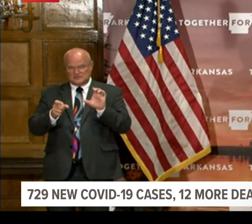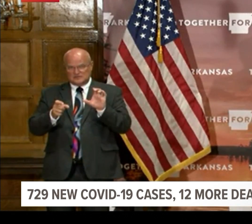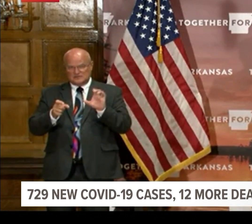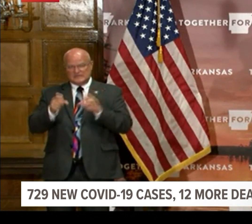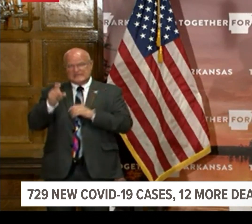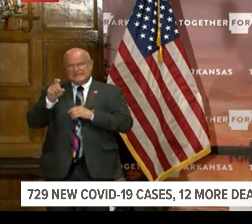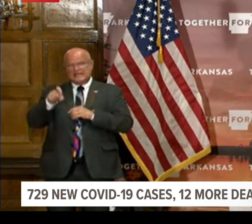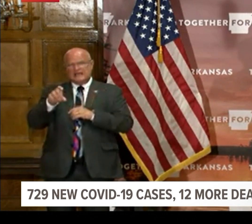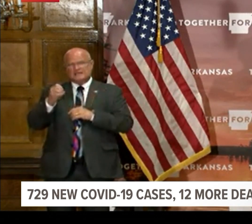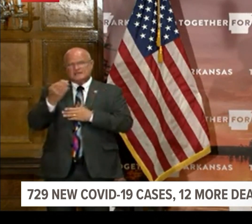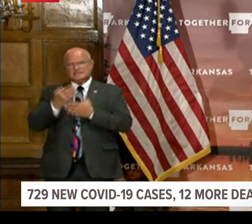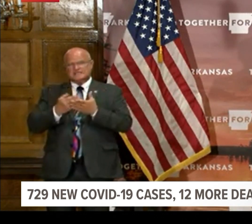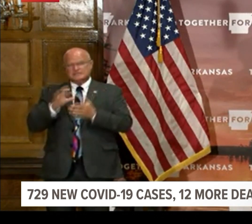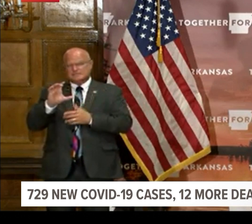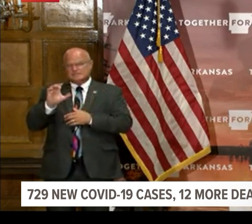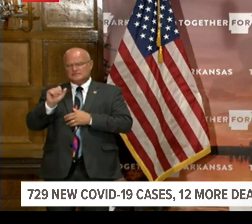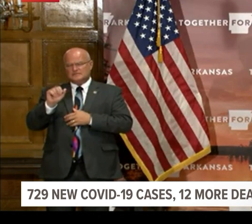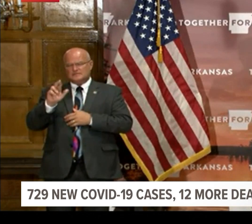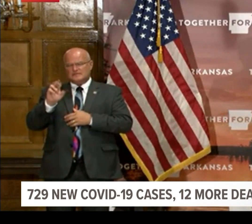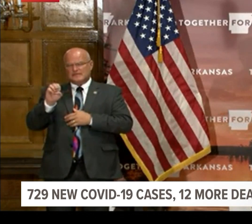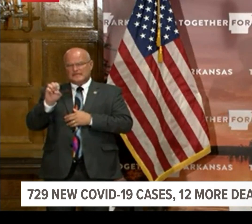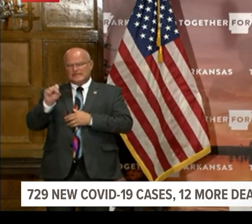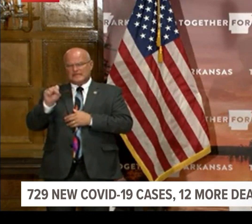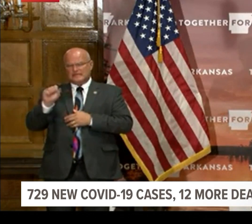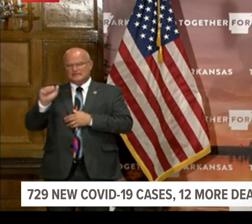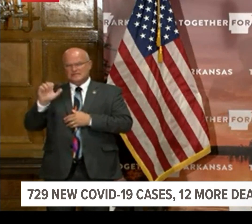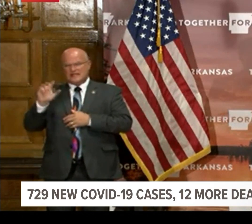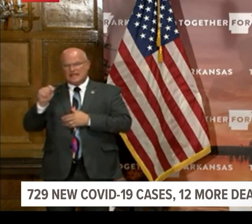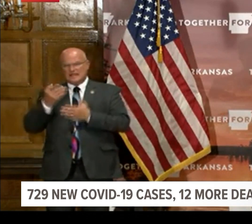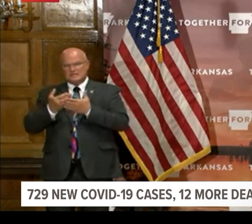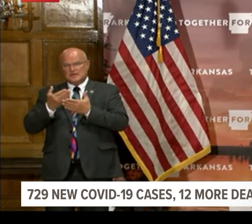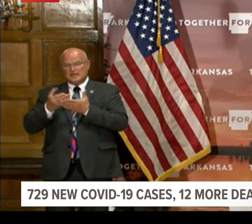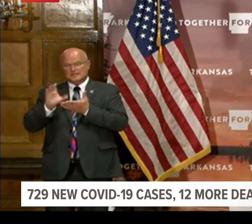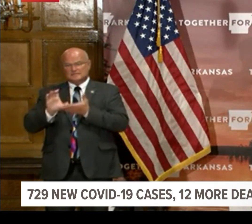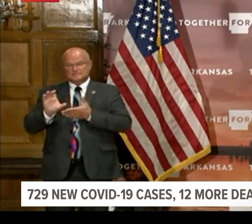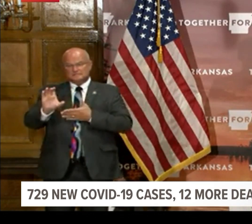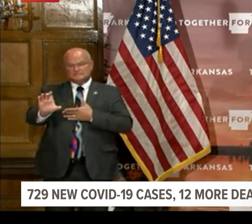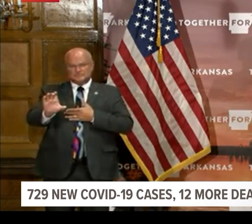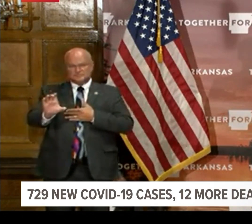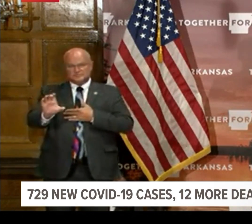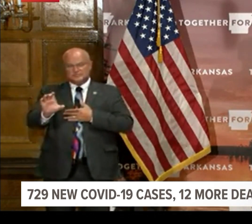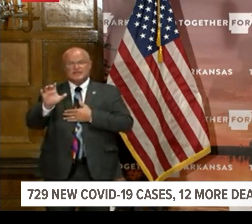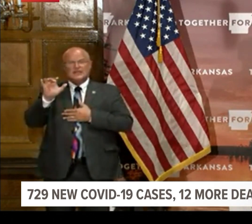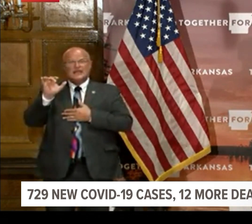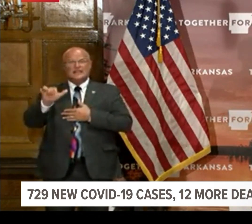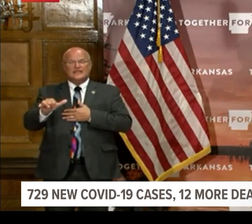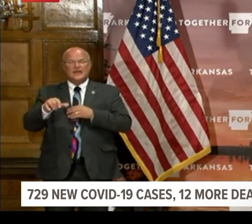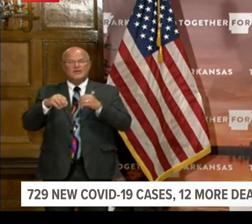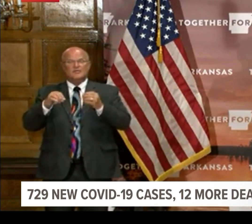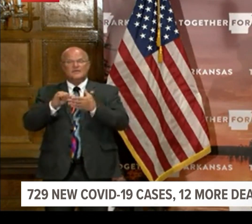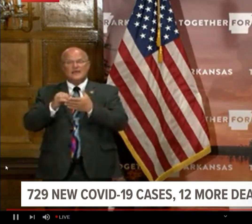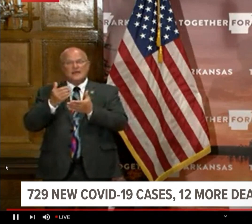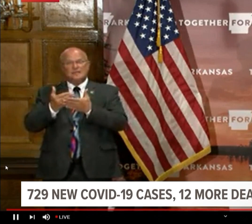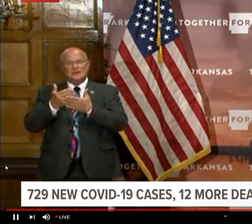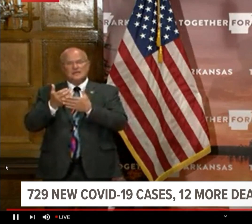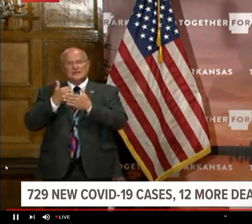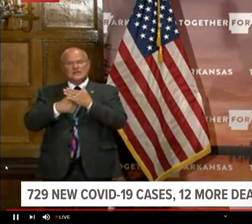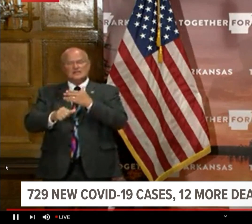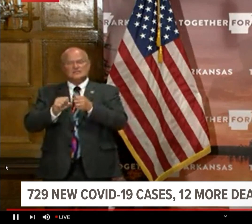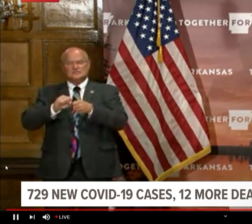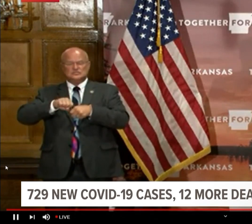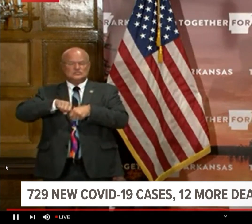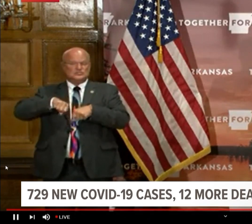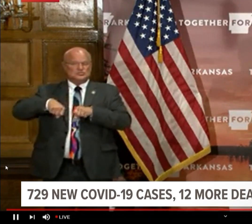have to be some of the CARES Act money that has already been allocated out there, and so that would put that money under a